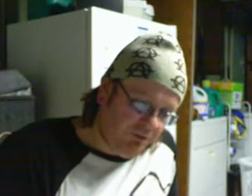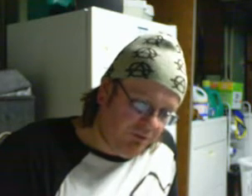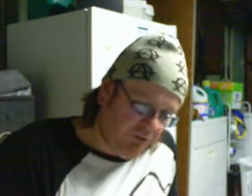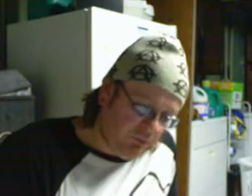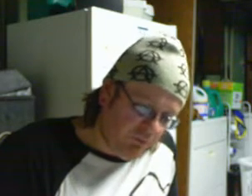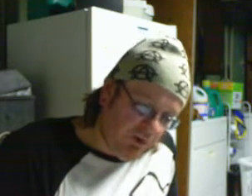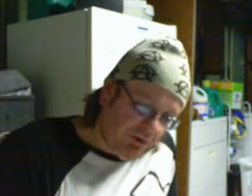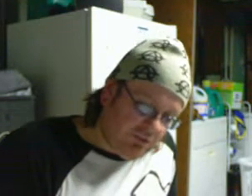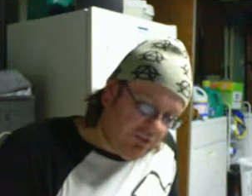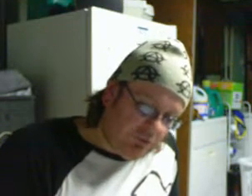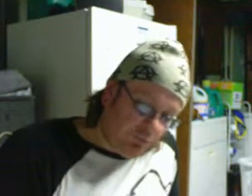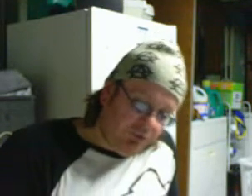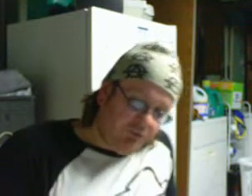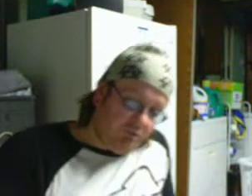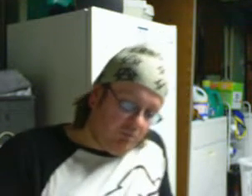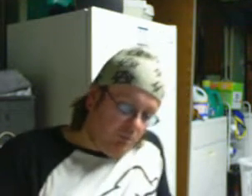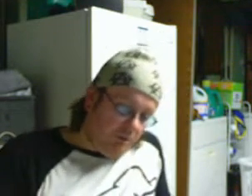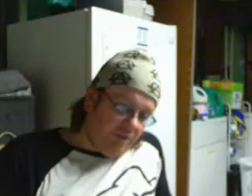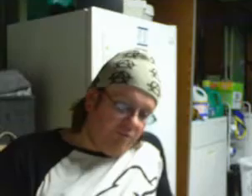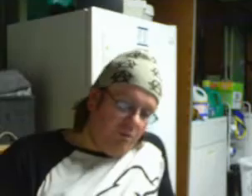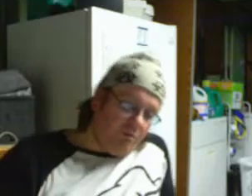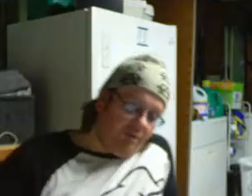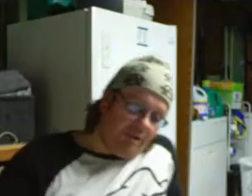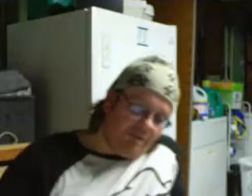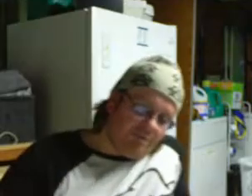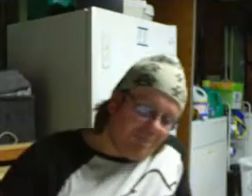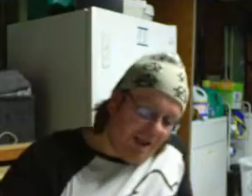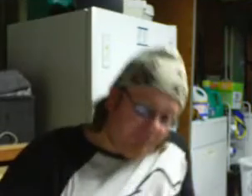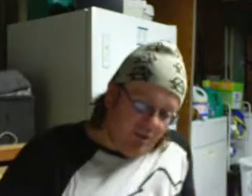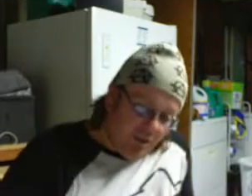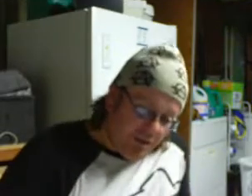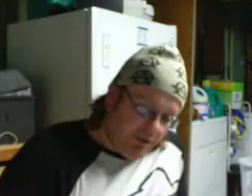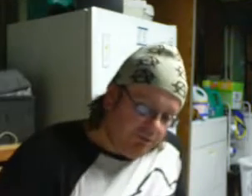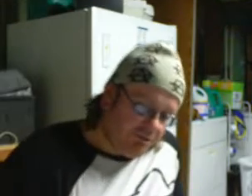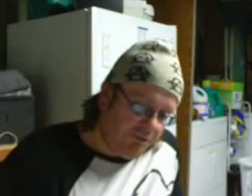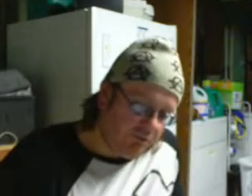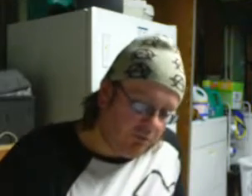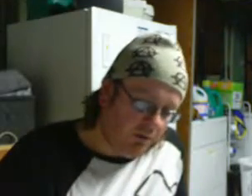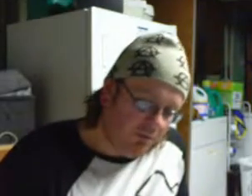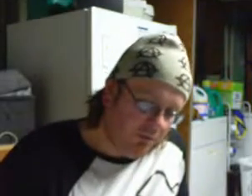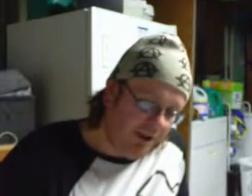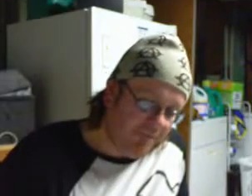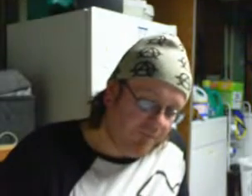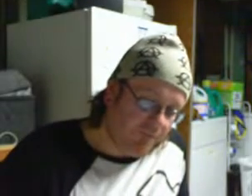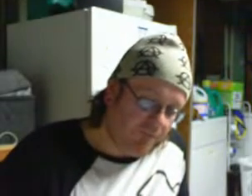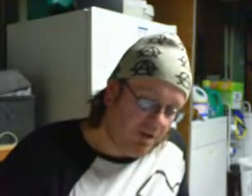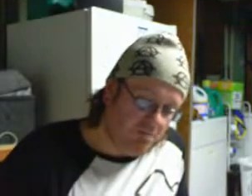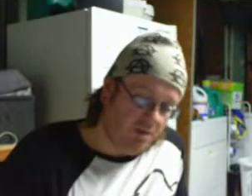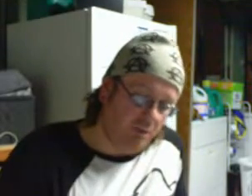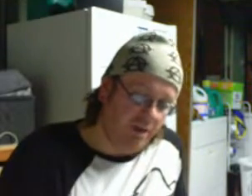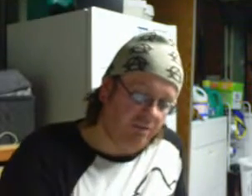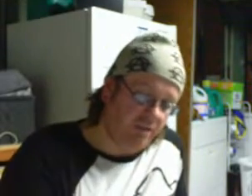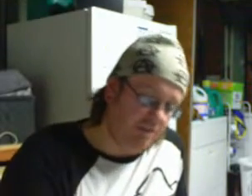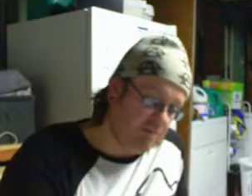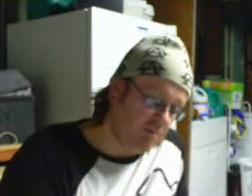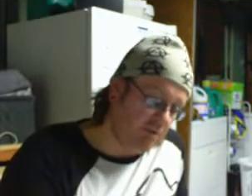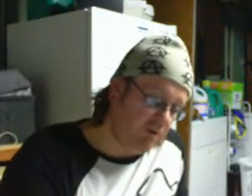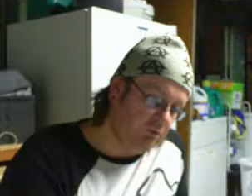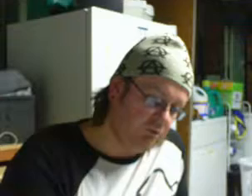too. Such riches and glory as no other king can match. And I shall give you a long life if you follow my ways, keeping my laws and